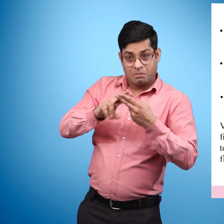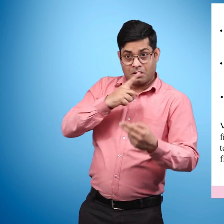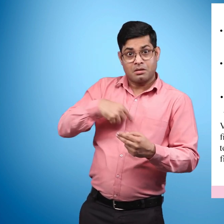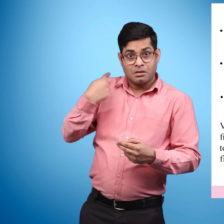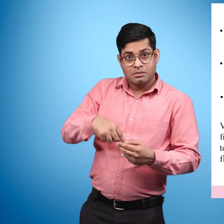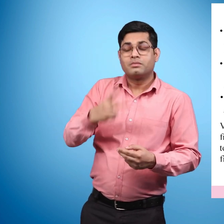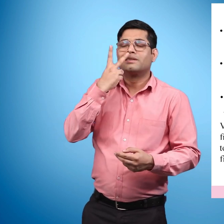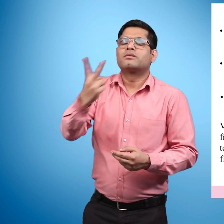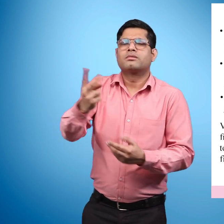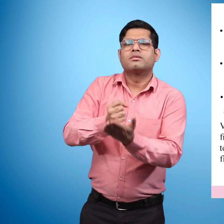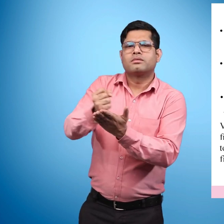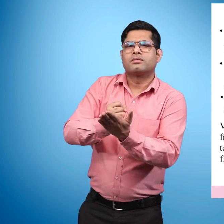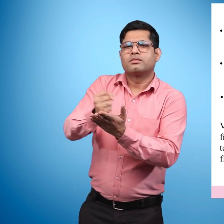See if I am wrong."